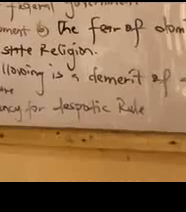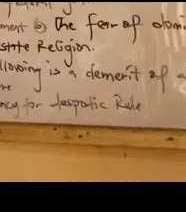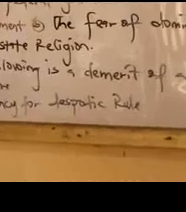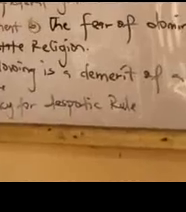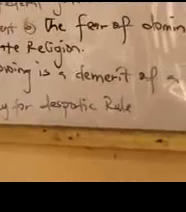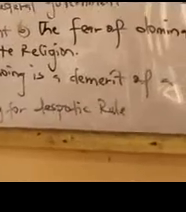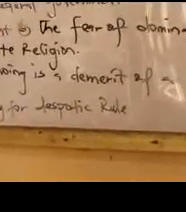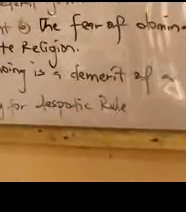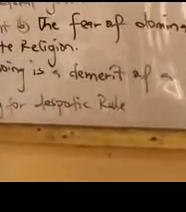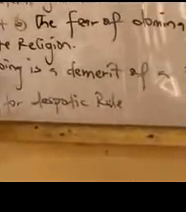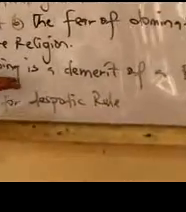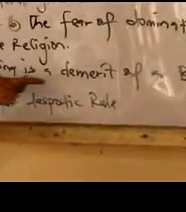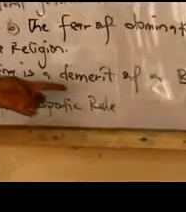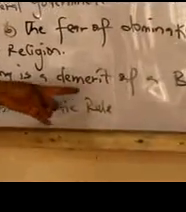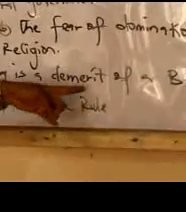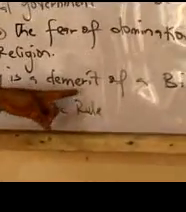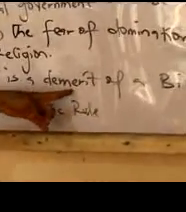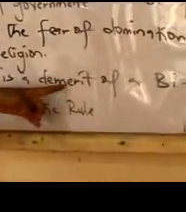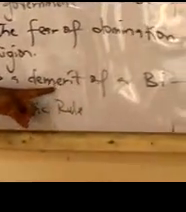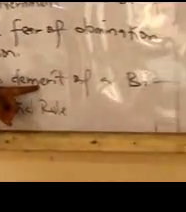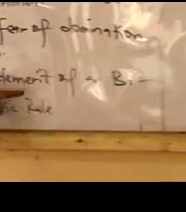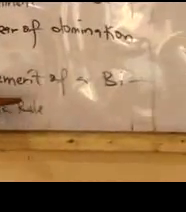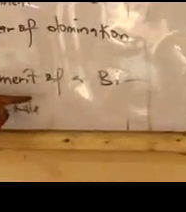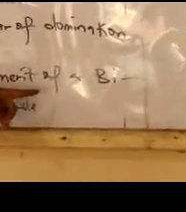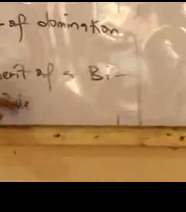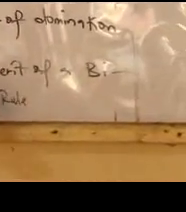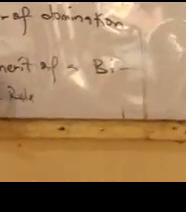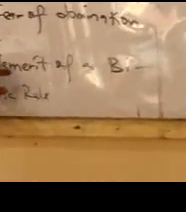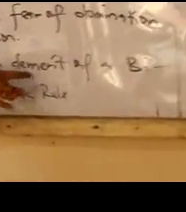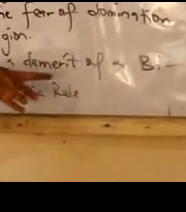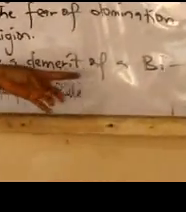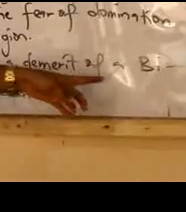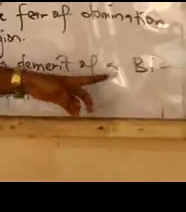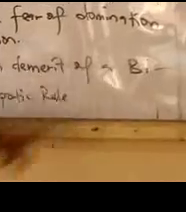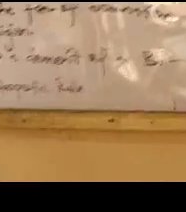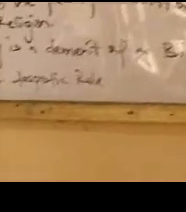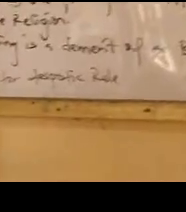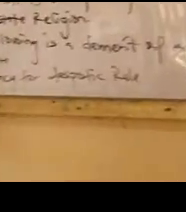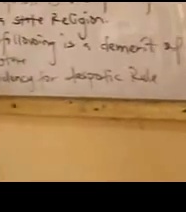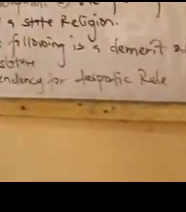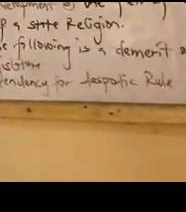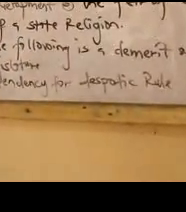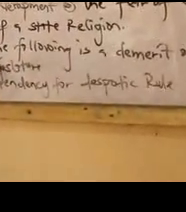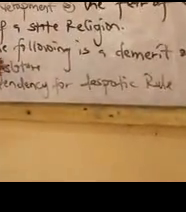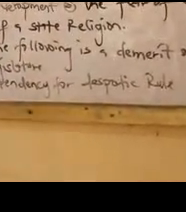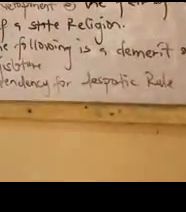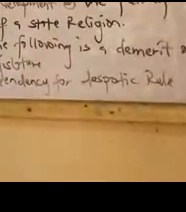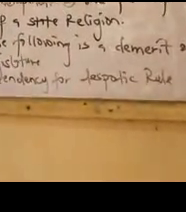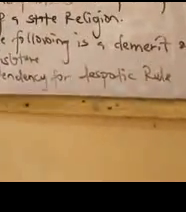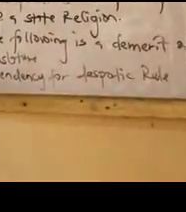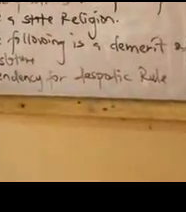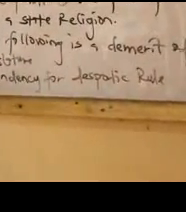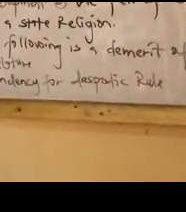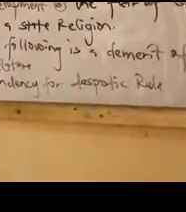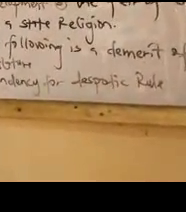5. Which of the following is a demerit or disadvantage of a bicameral